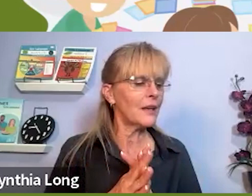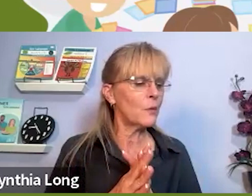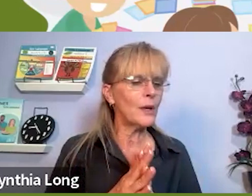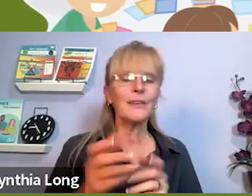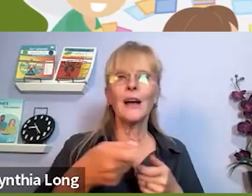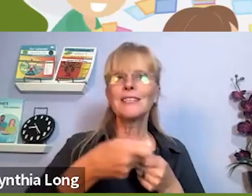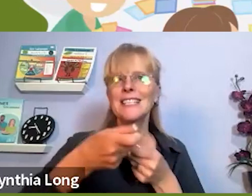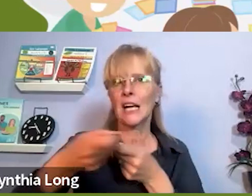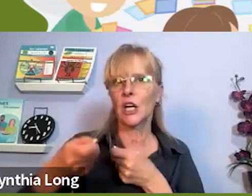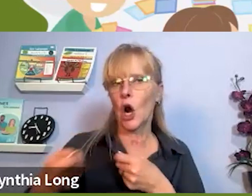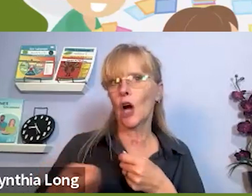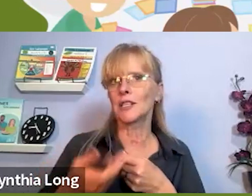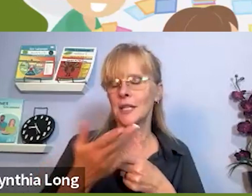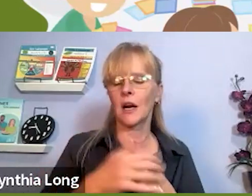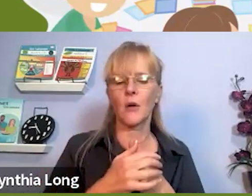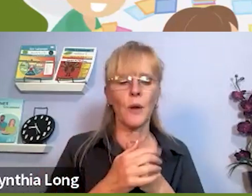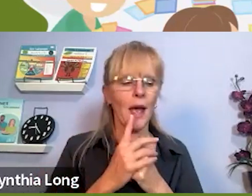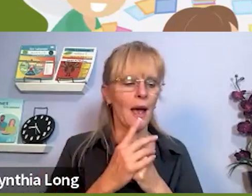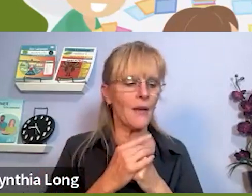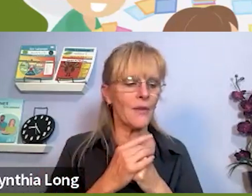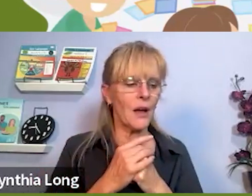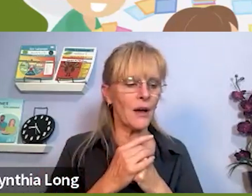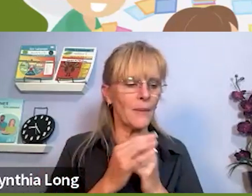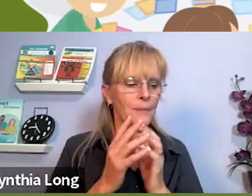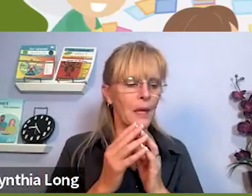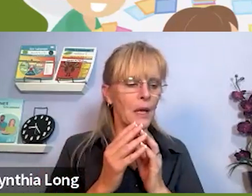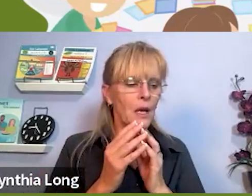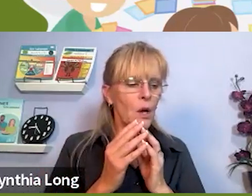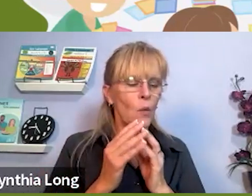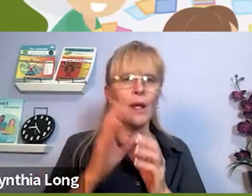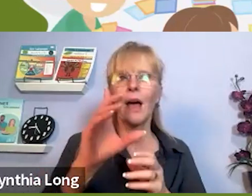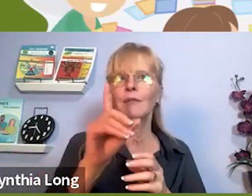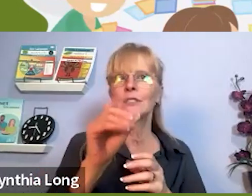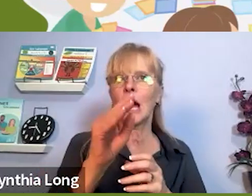We even have a deck of cards there. We have